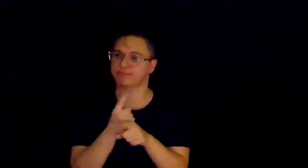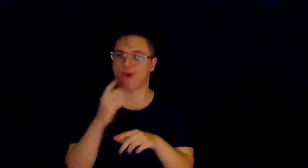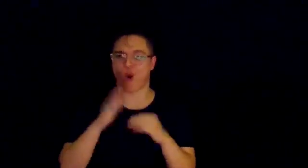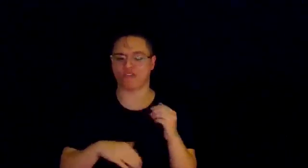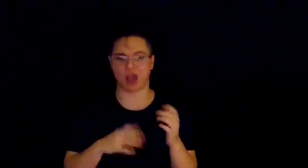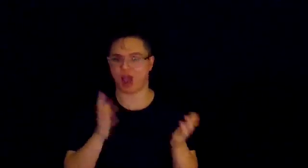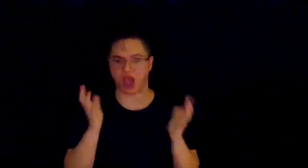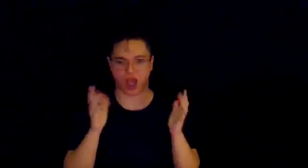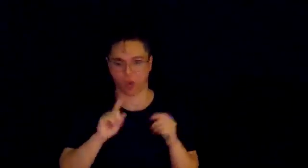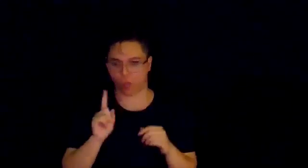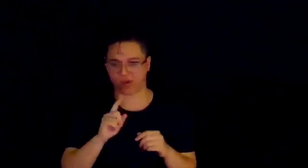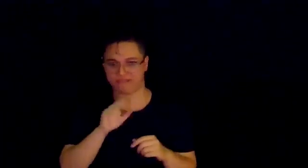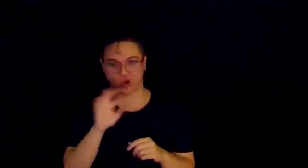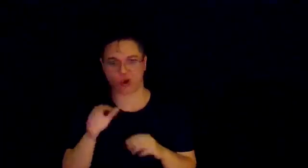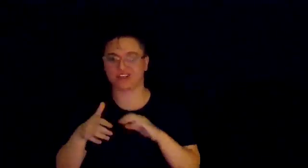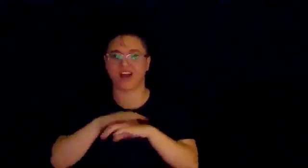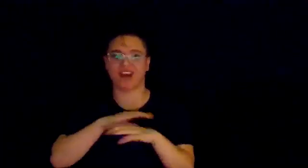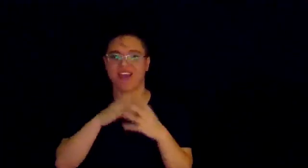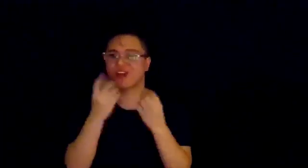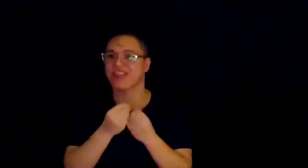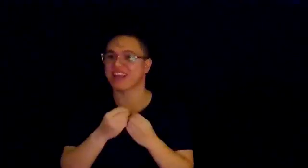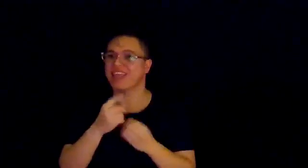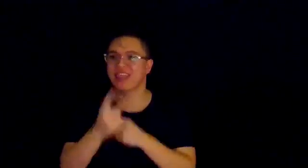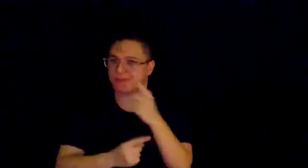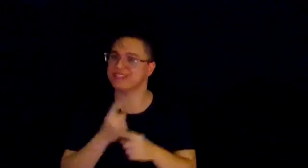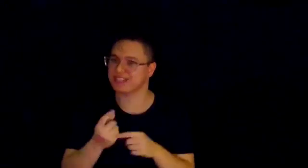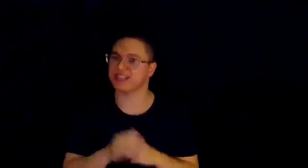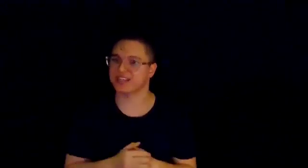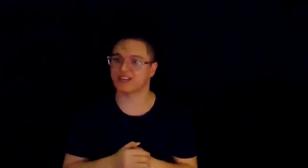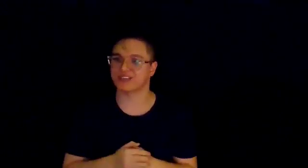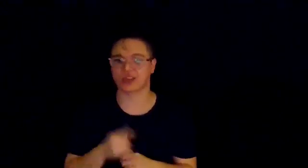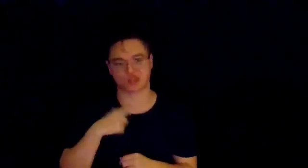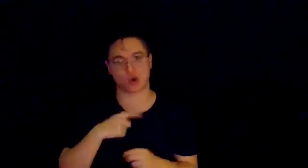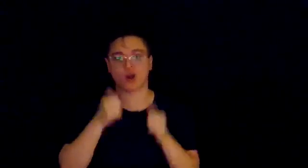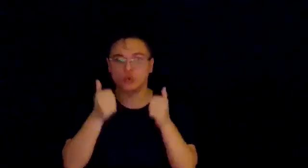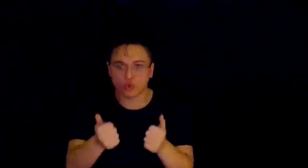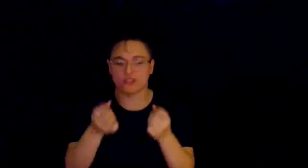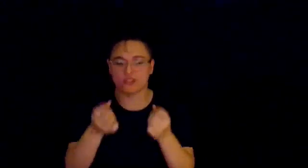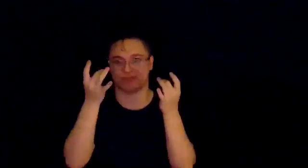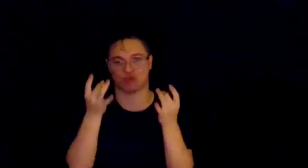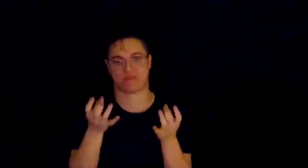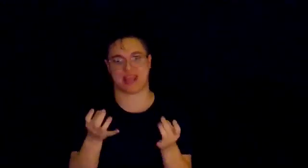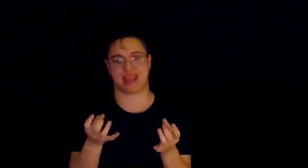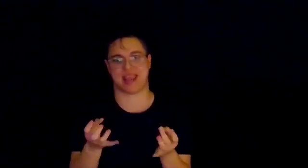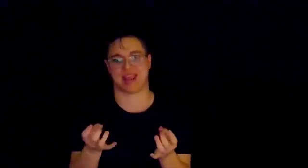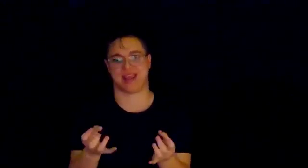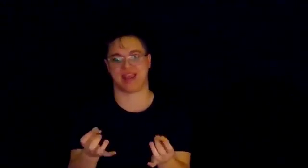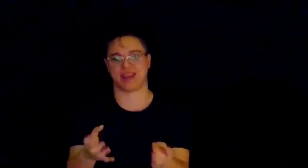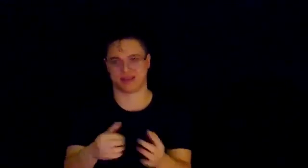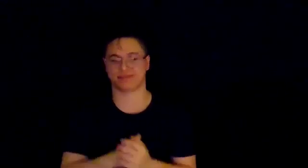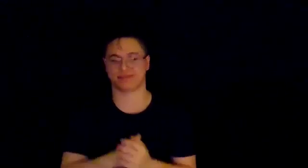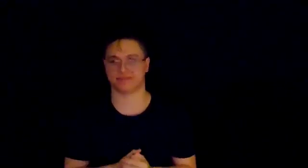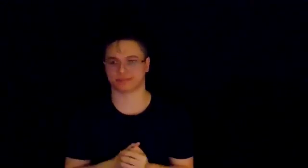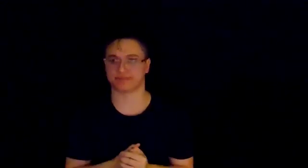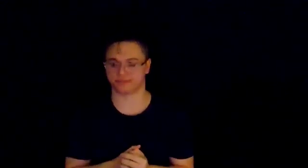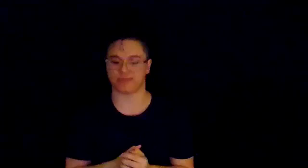As David said before, you know, he was so worried in his meeting that he was going to miss something and that he wouldn't have everything